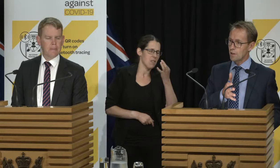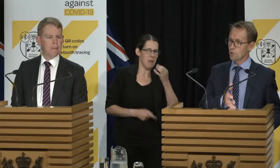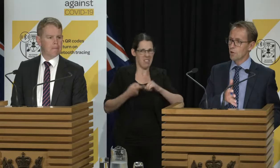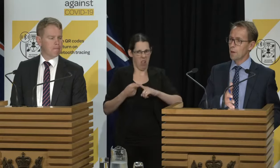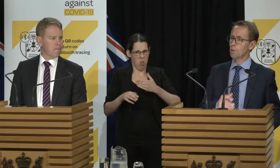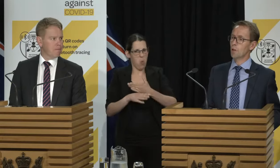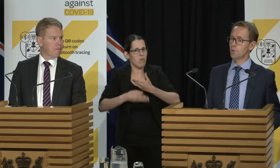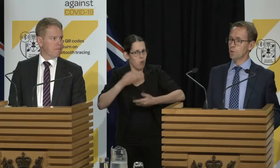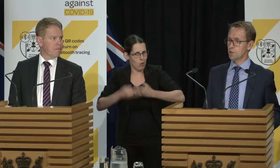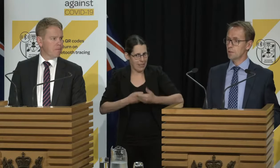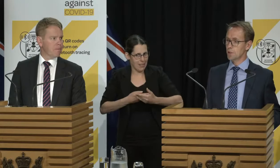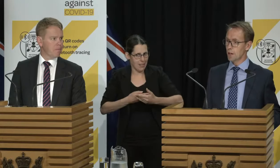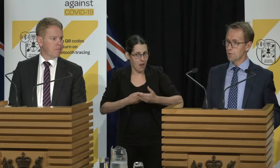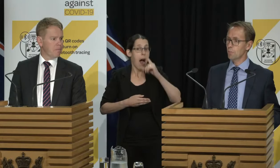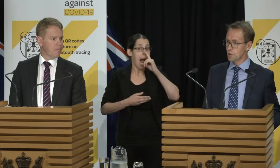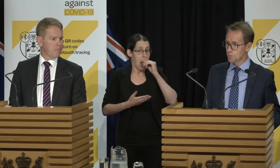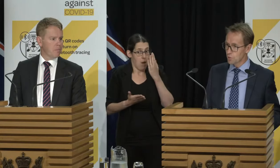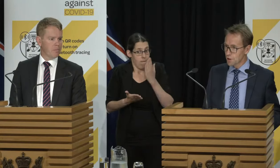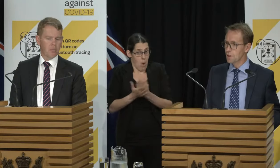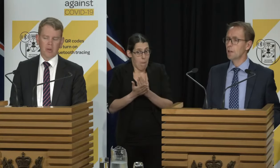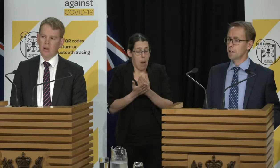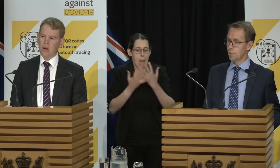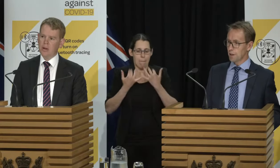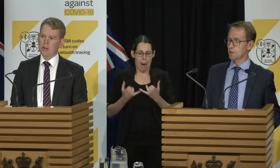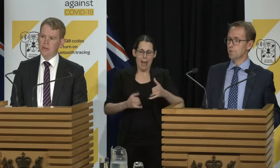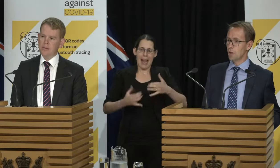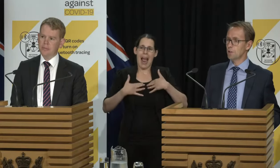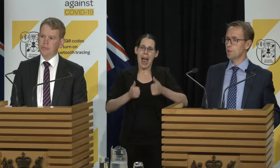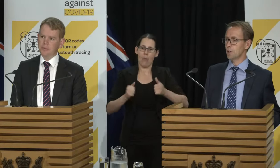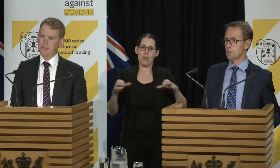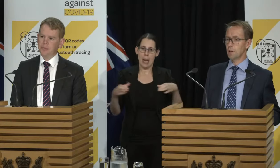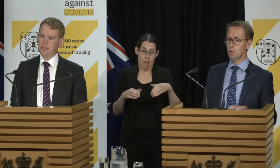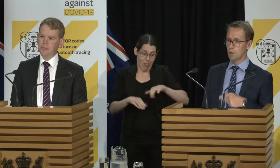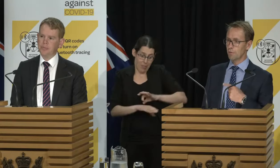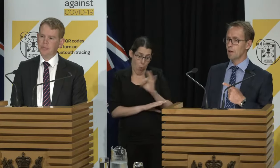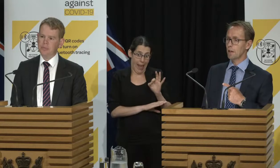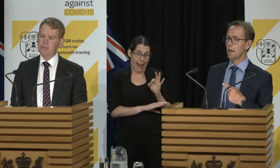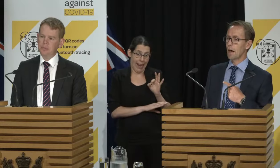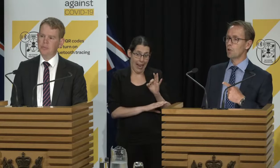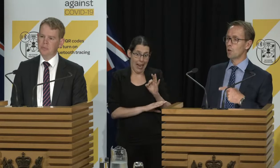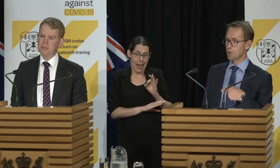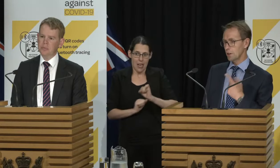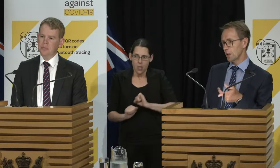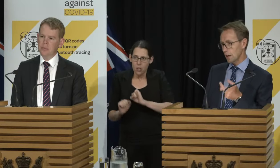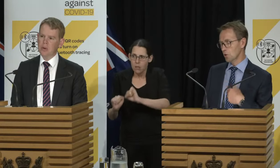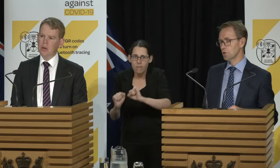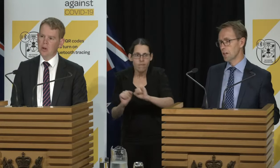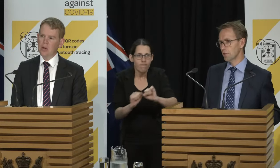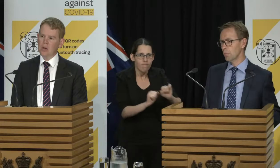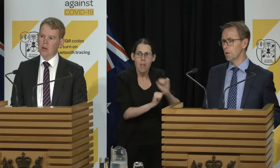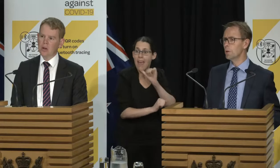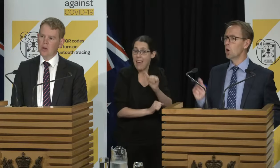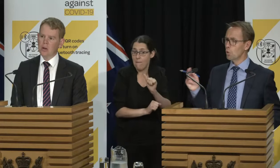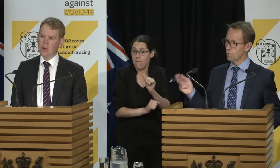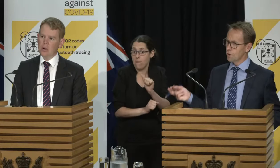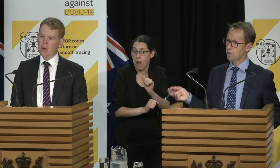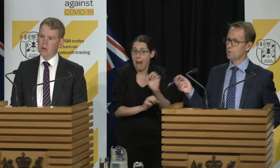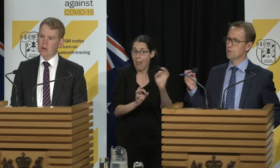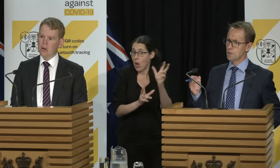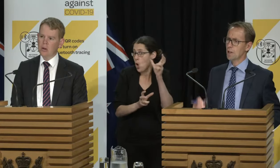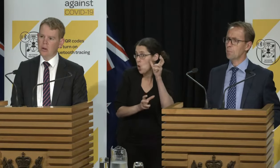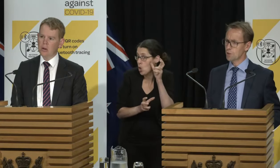they have got the public health unit teams out from this morning, going out to find these people if they are not getting contact from them or